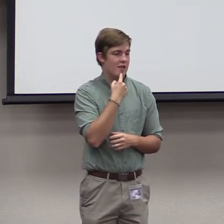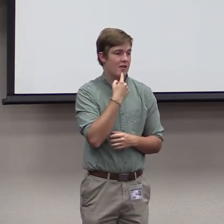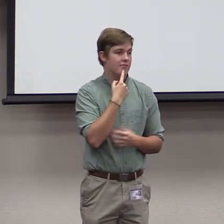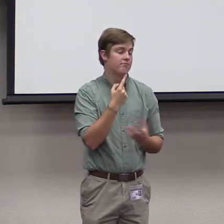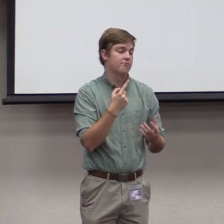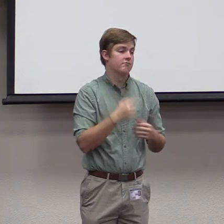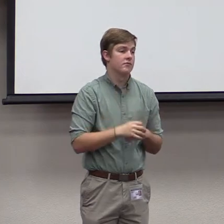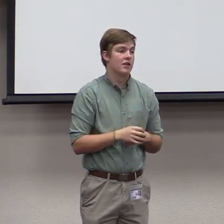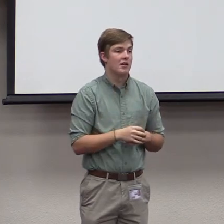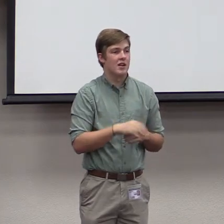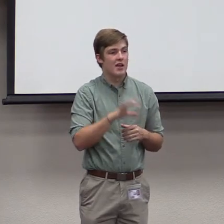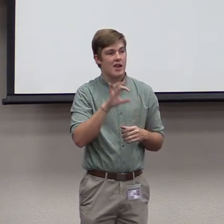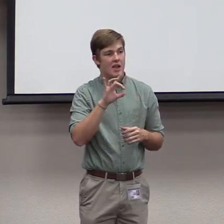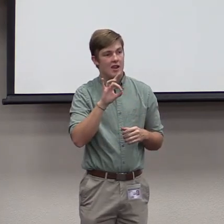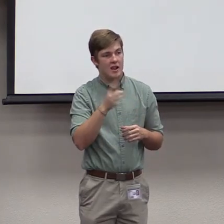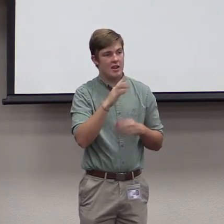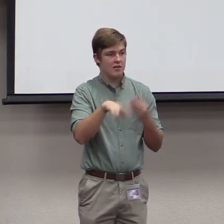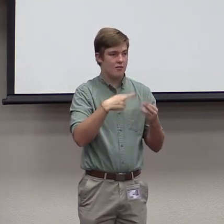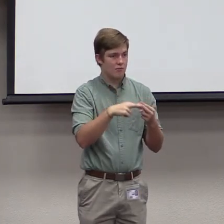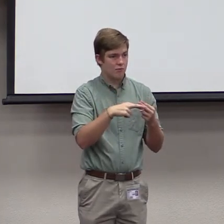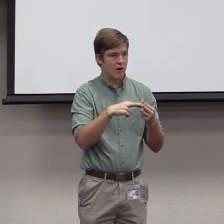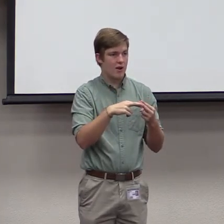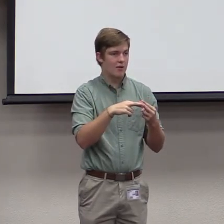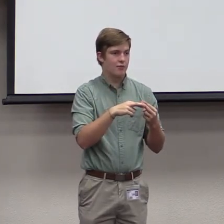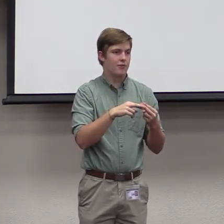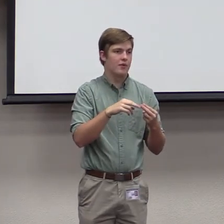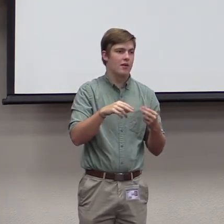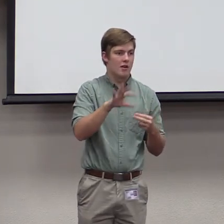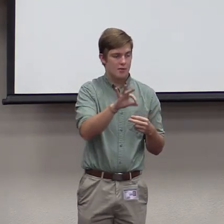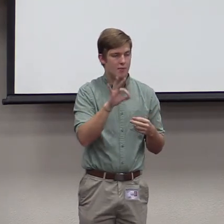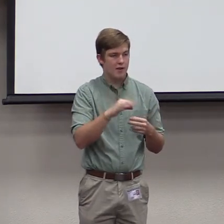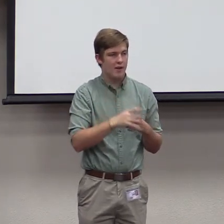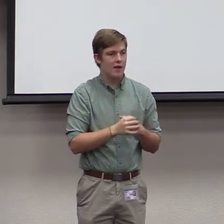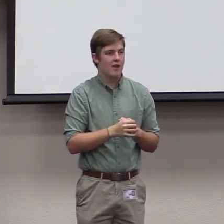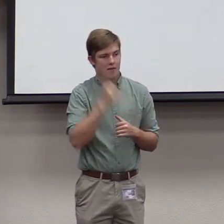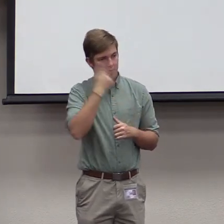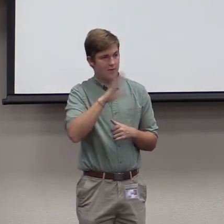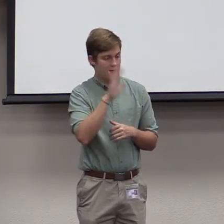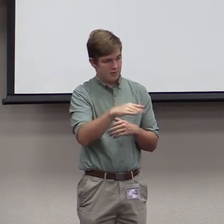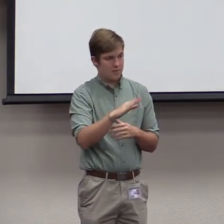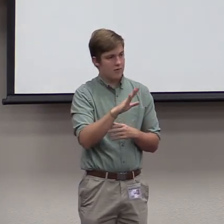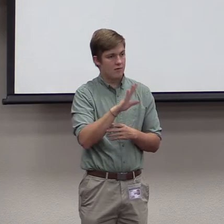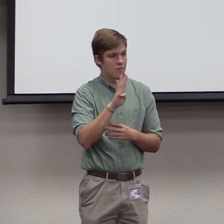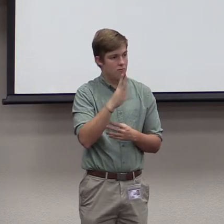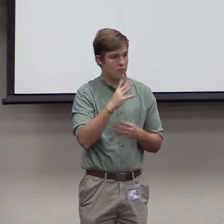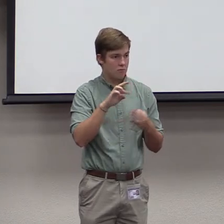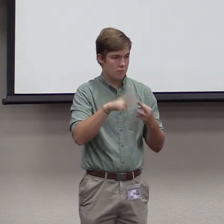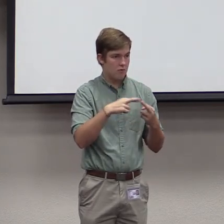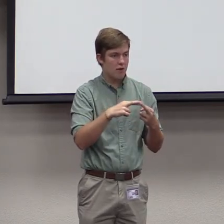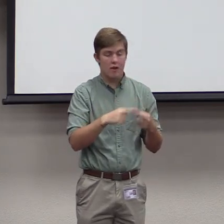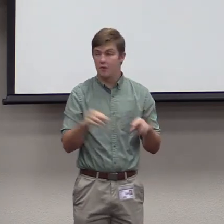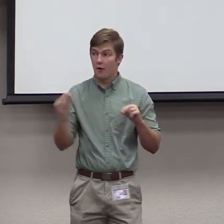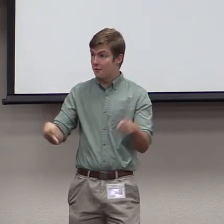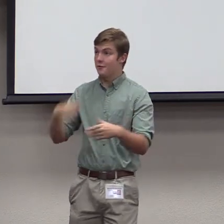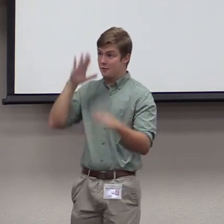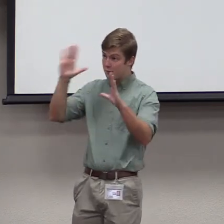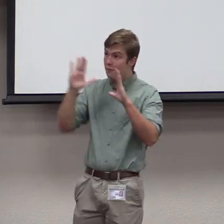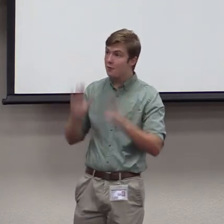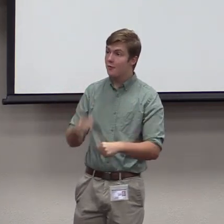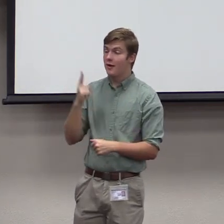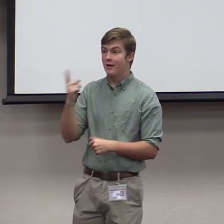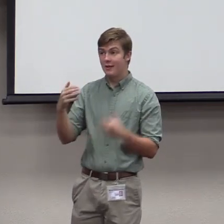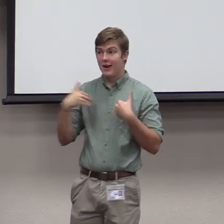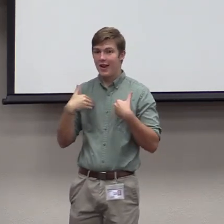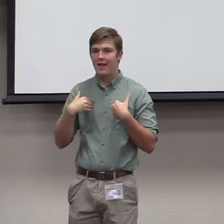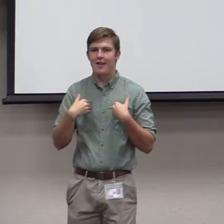rookie wideout that you just drafted." And they said, "Great, you can have him." Now, if you want to know what an eighth-round